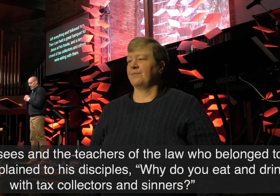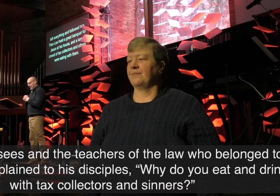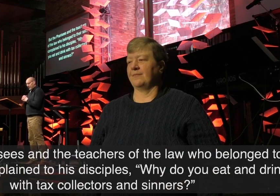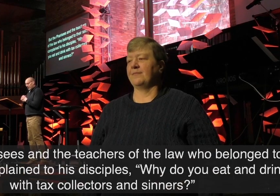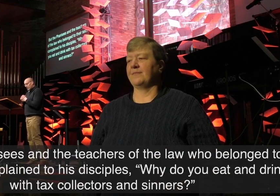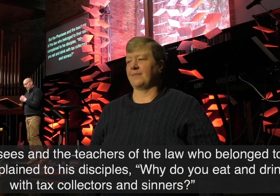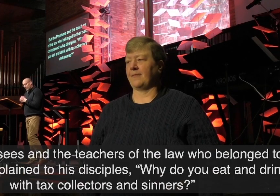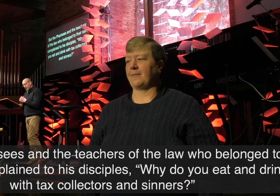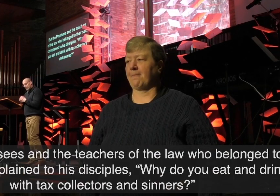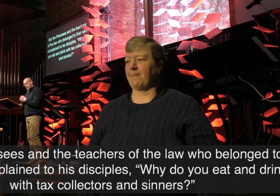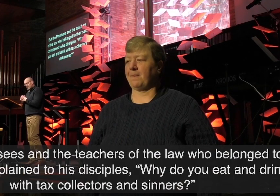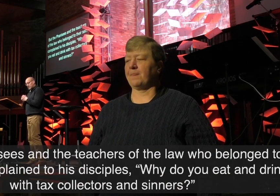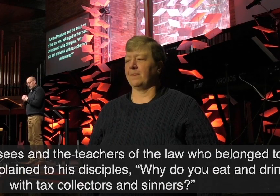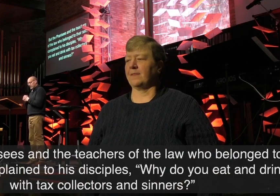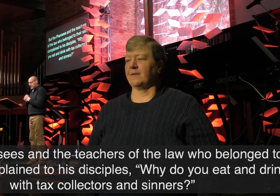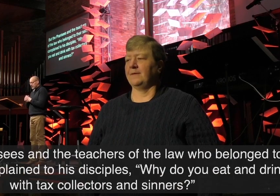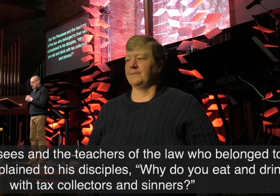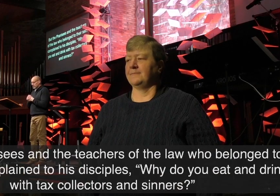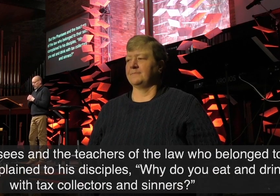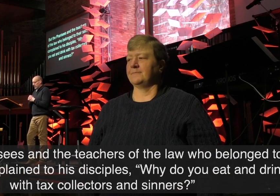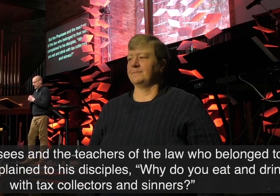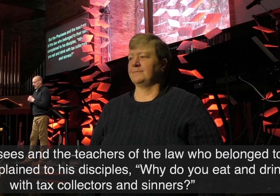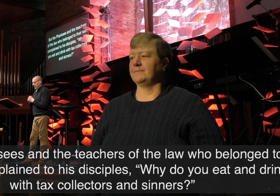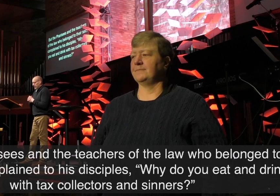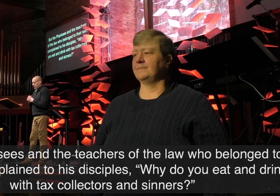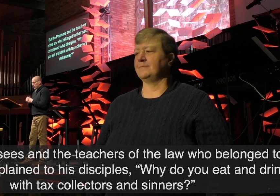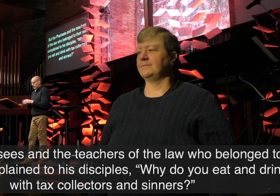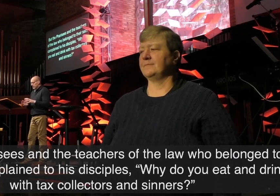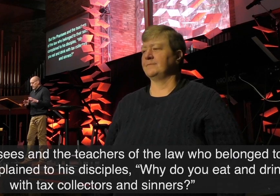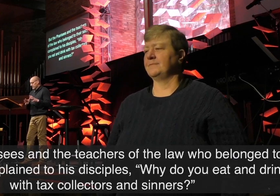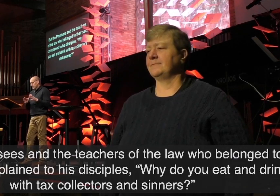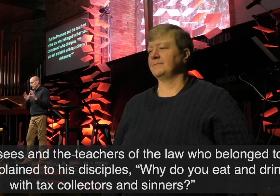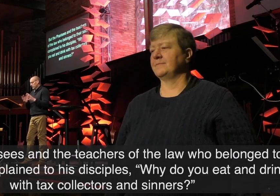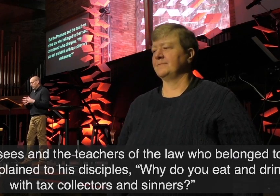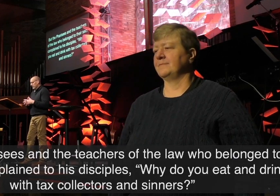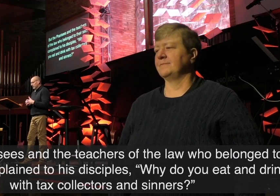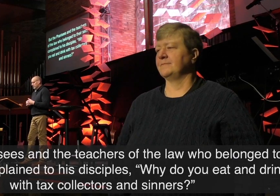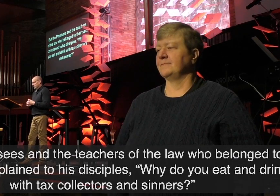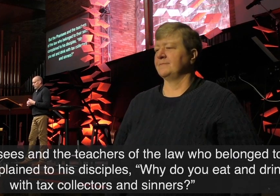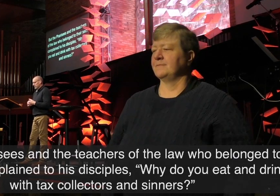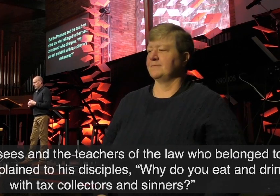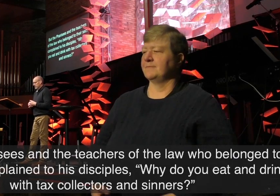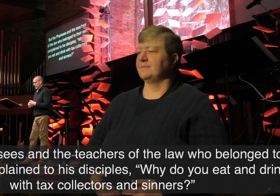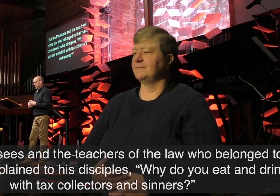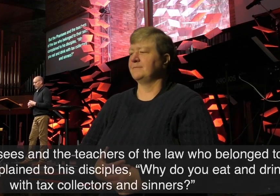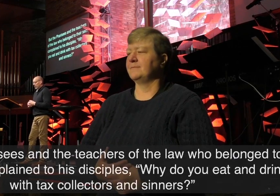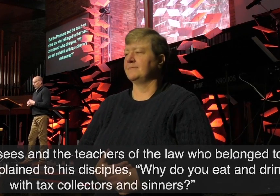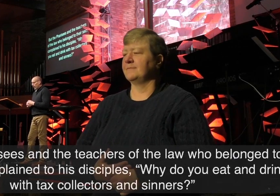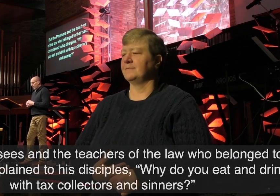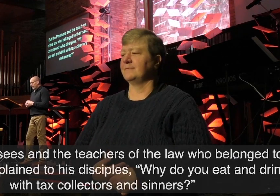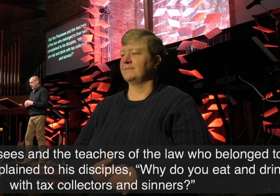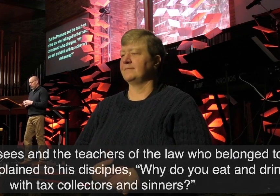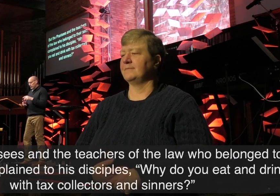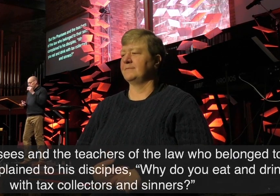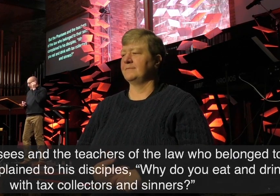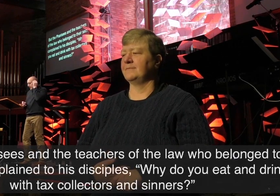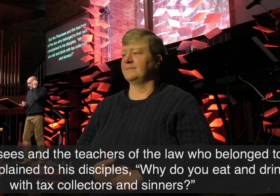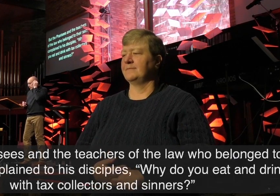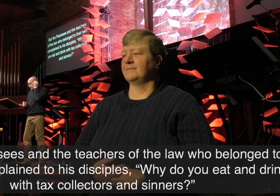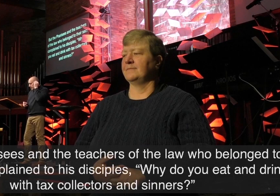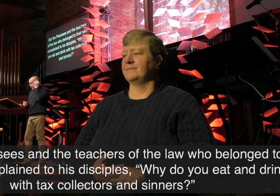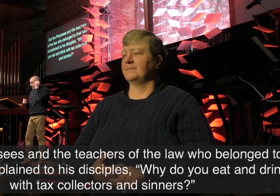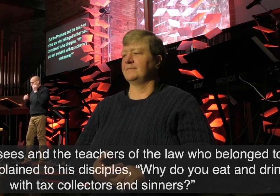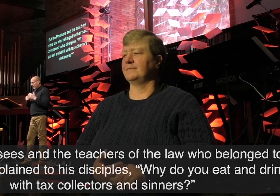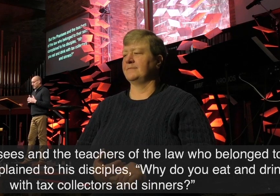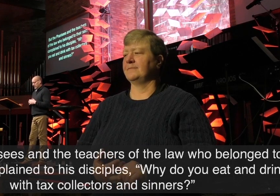them. But the Pharisees and the teachers of the law, who belonged to their sect, complained to his disciples, why do you eat